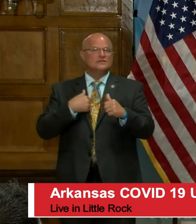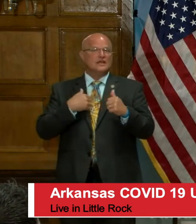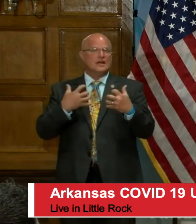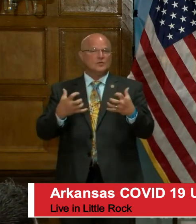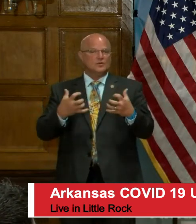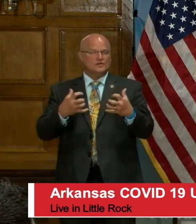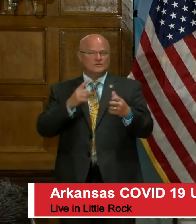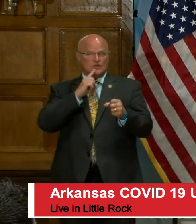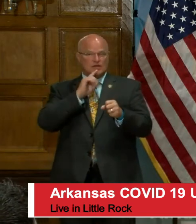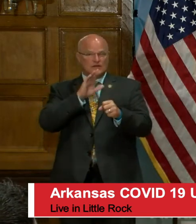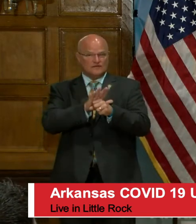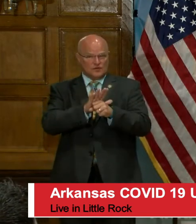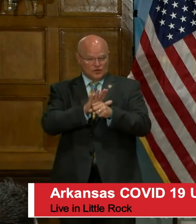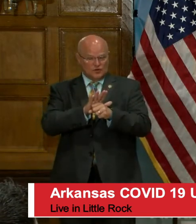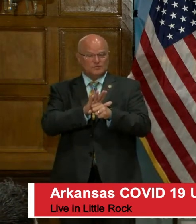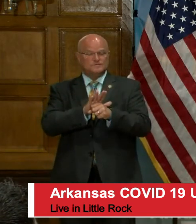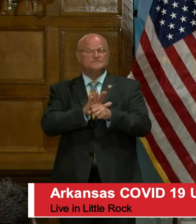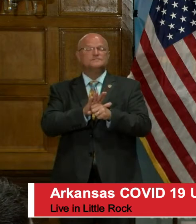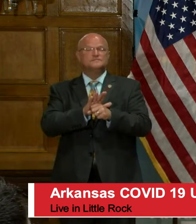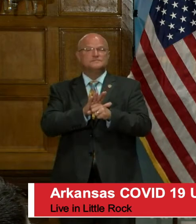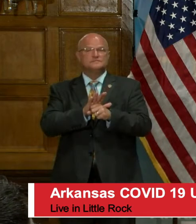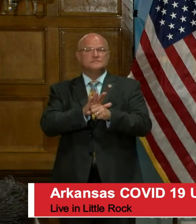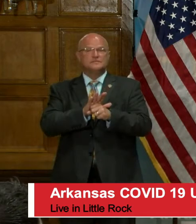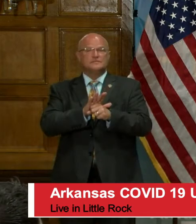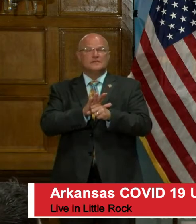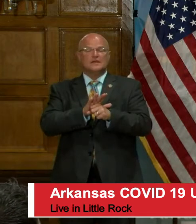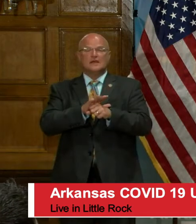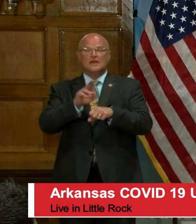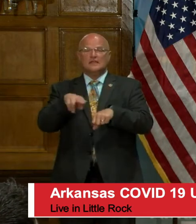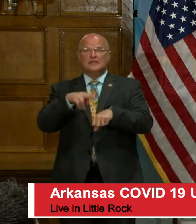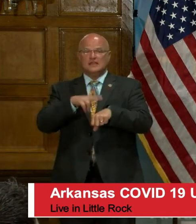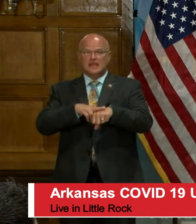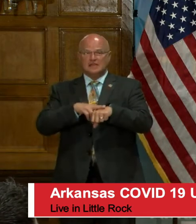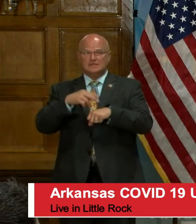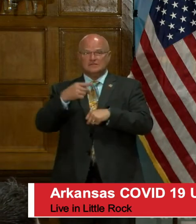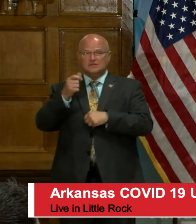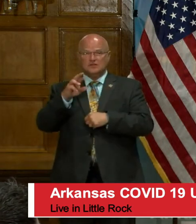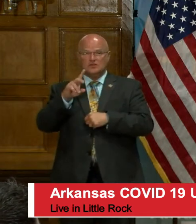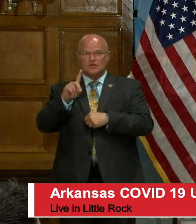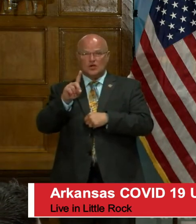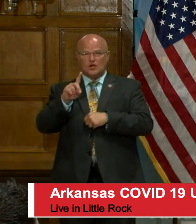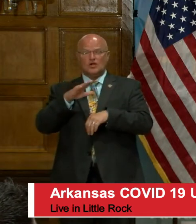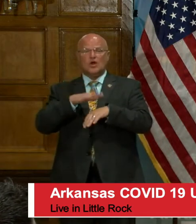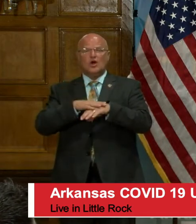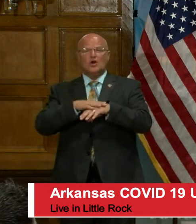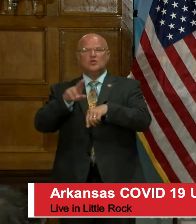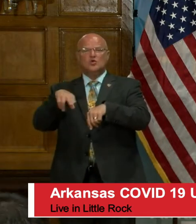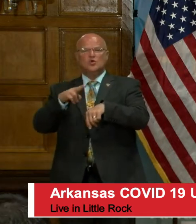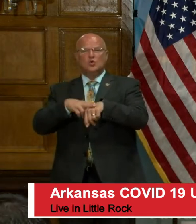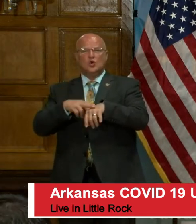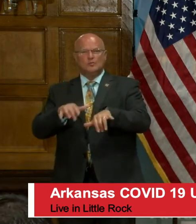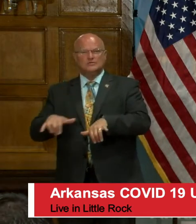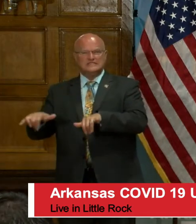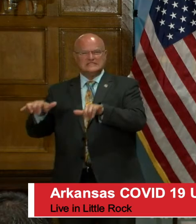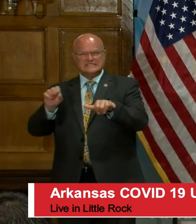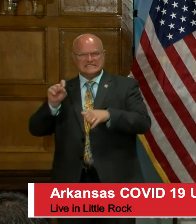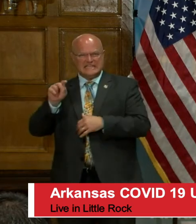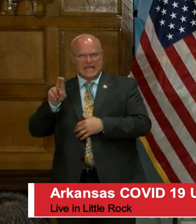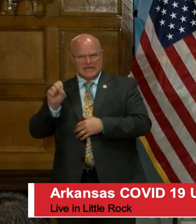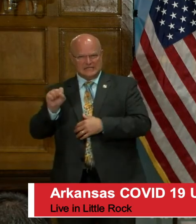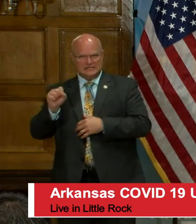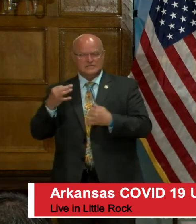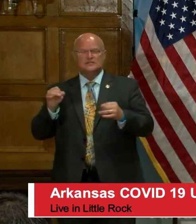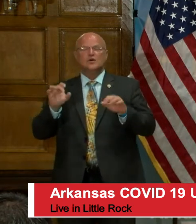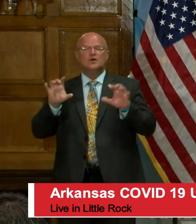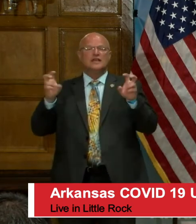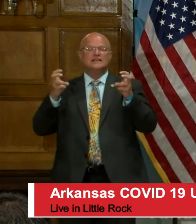want to confirm that I have put the National Guard back on normal status, and so in essence they have